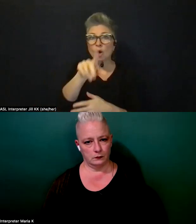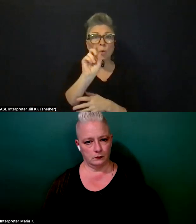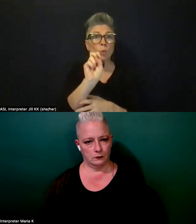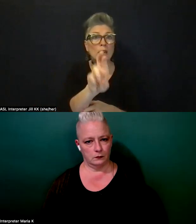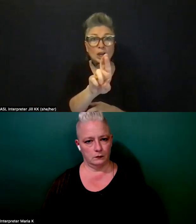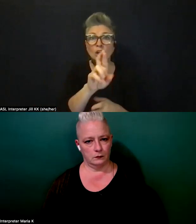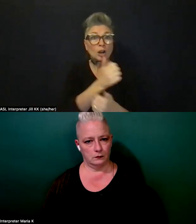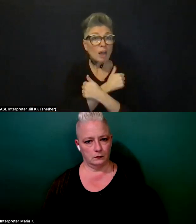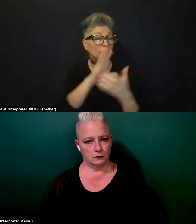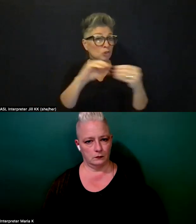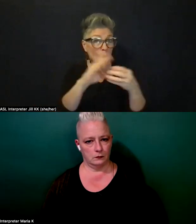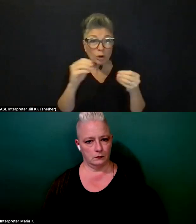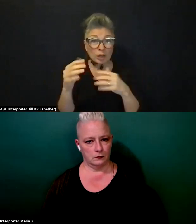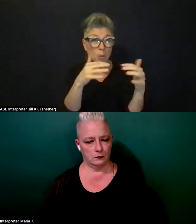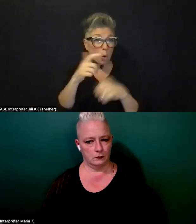wartime.